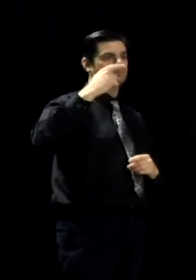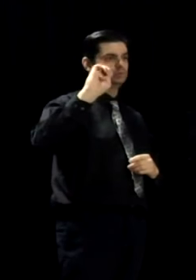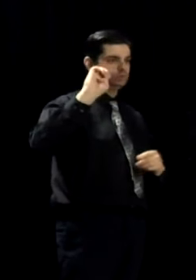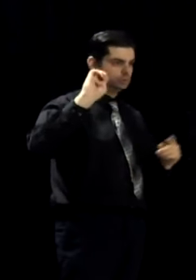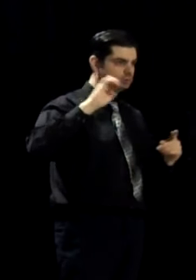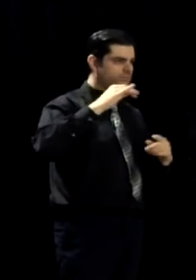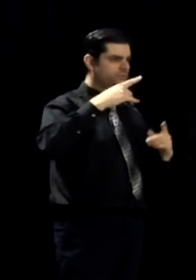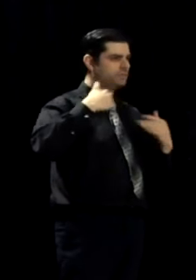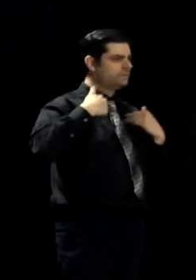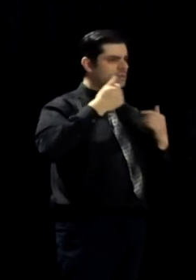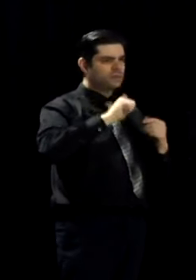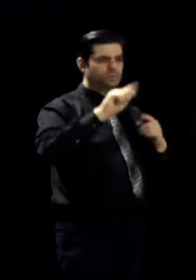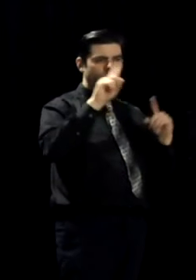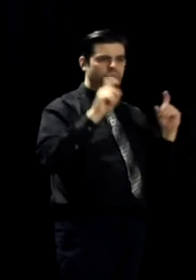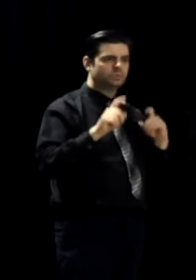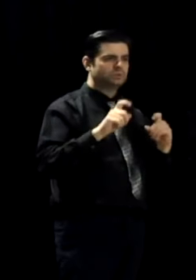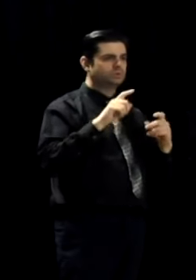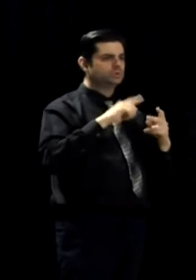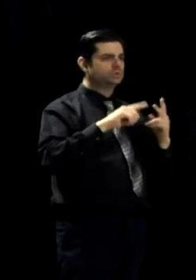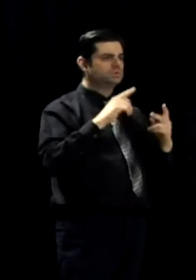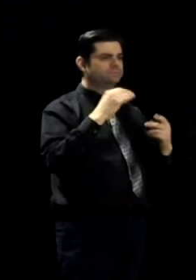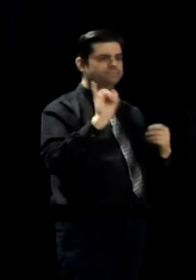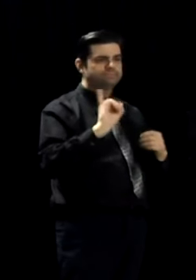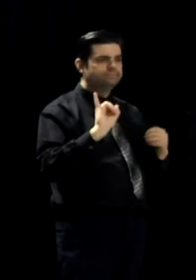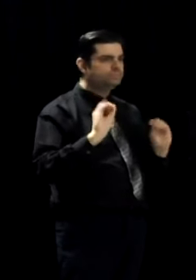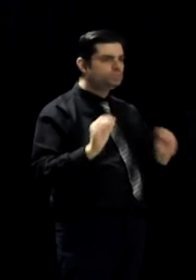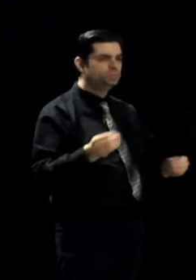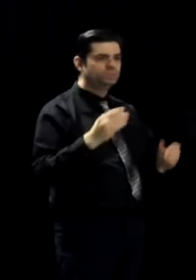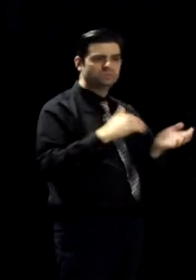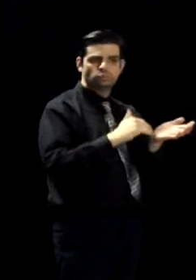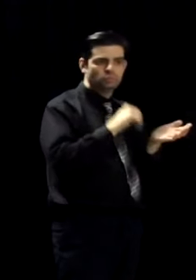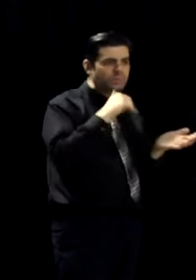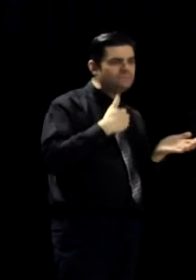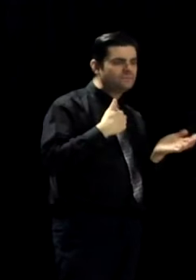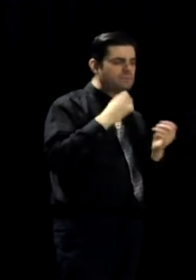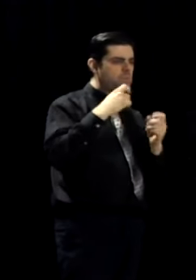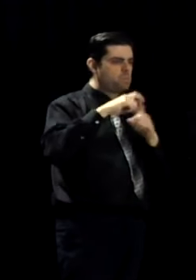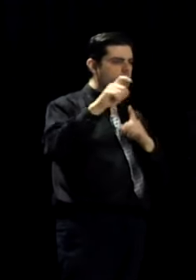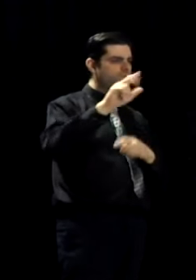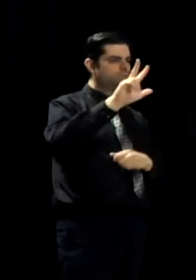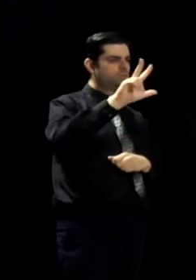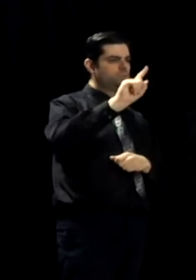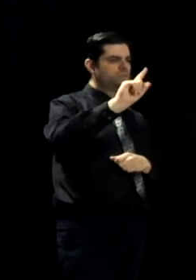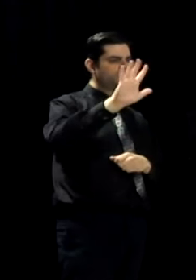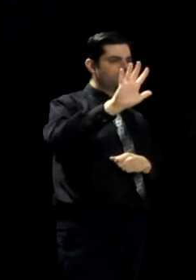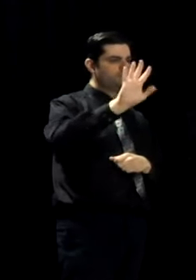315-464-3979. When we look at seniors, healthcare workers, and adult nutrition hotline,